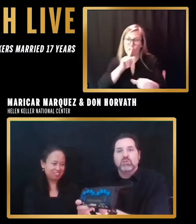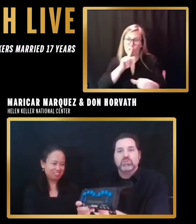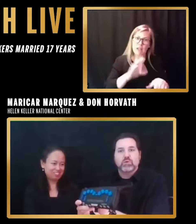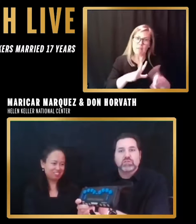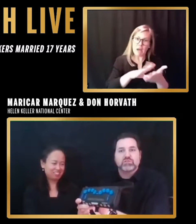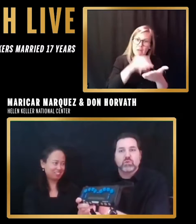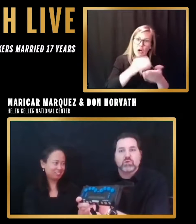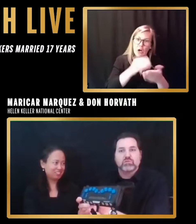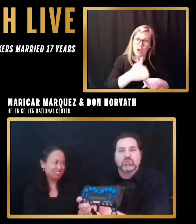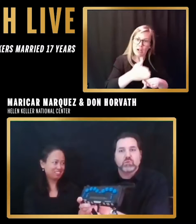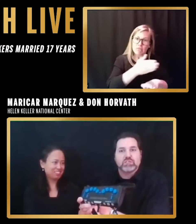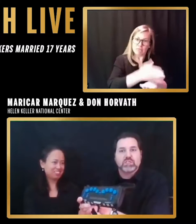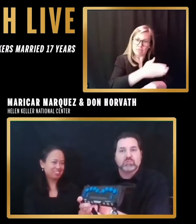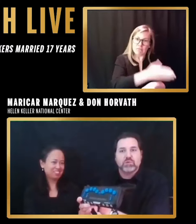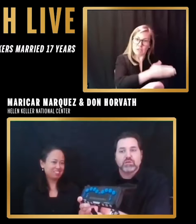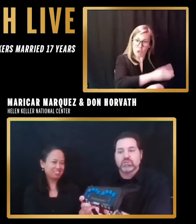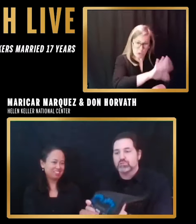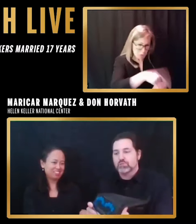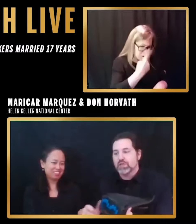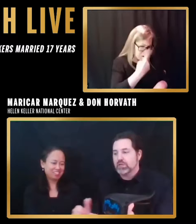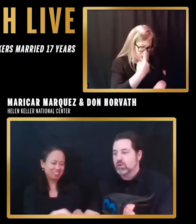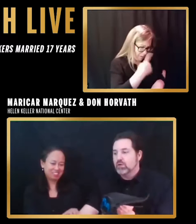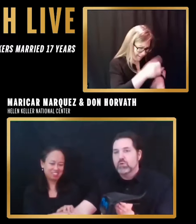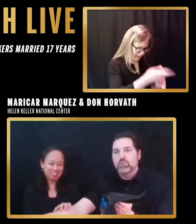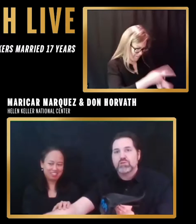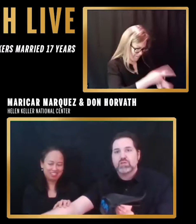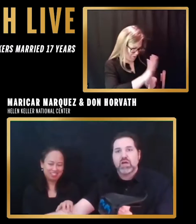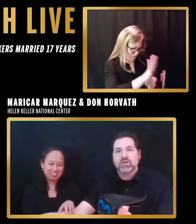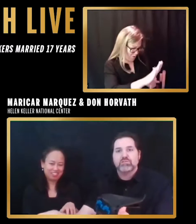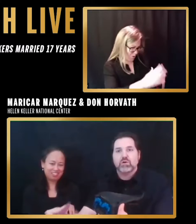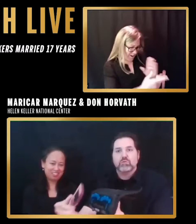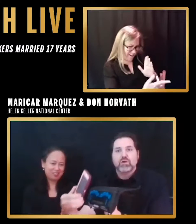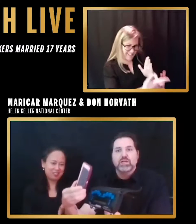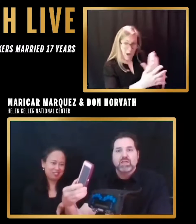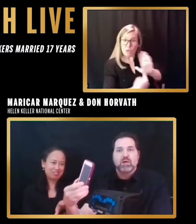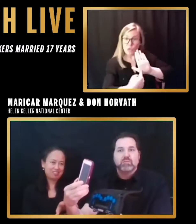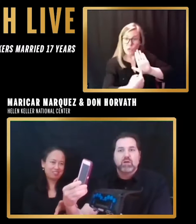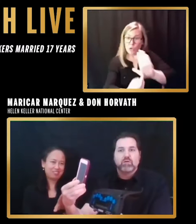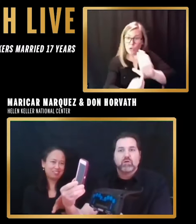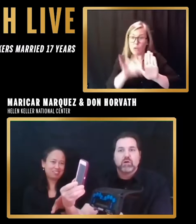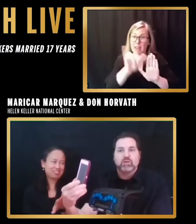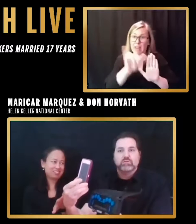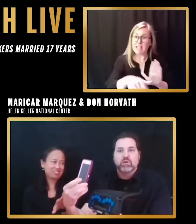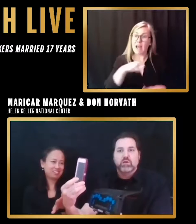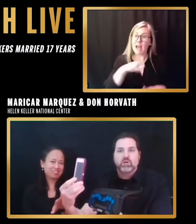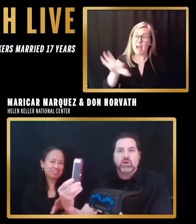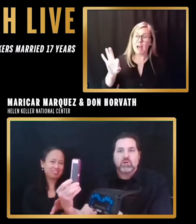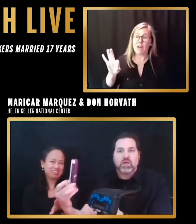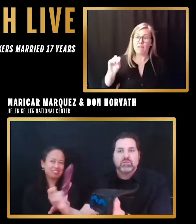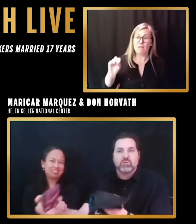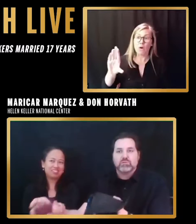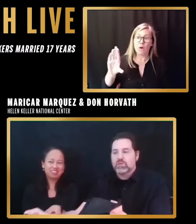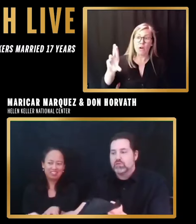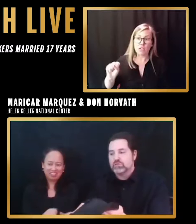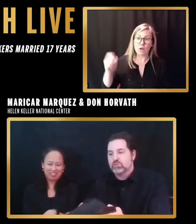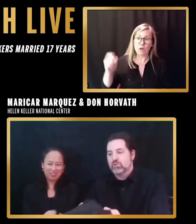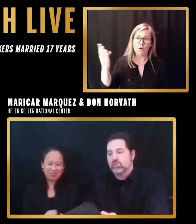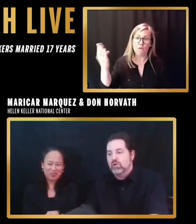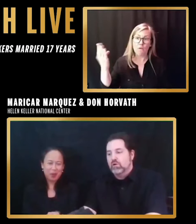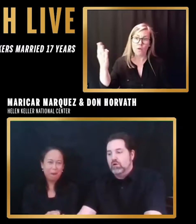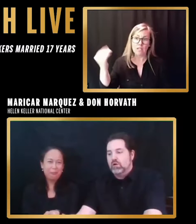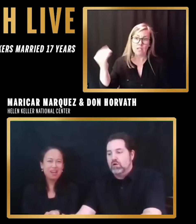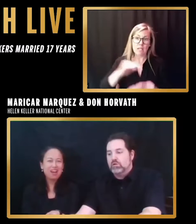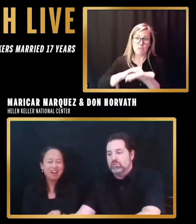A Focus 14 Braille display with an iPhone. Right now, Maricar has her iPhone tethered to